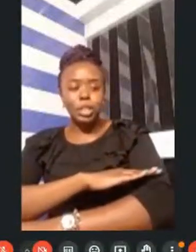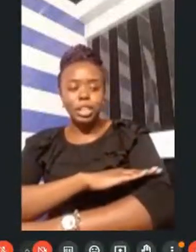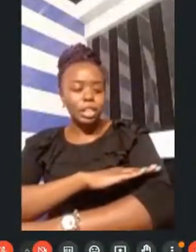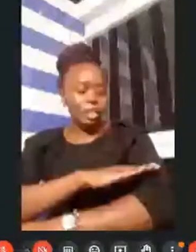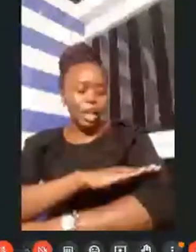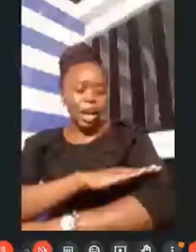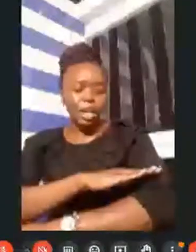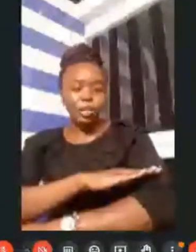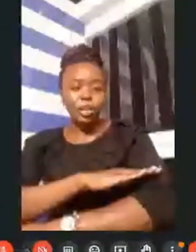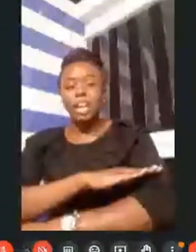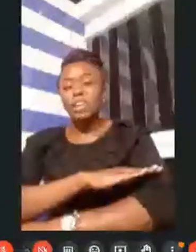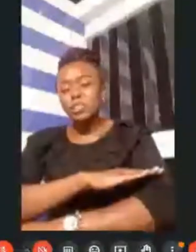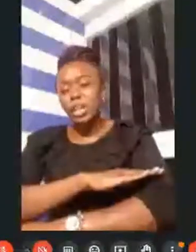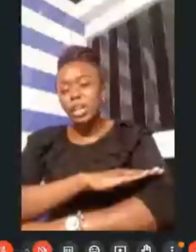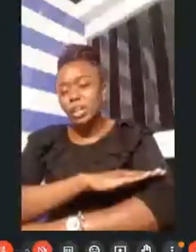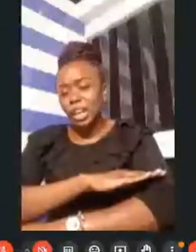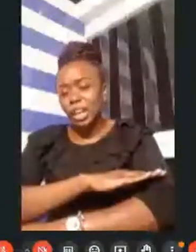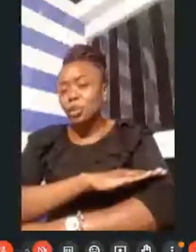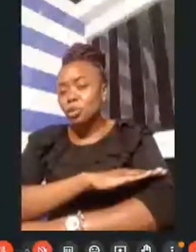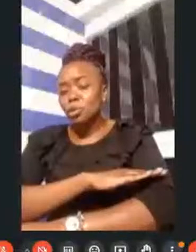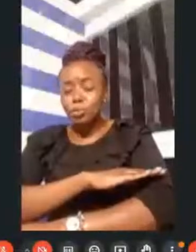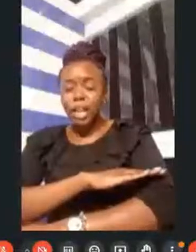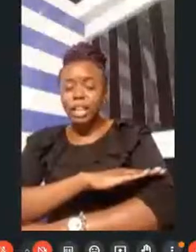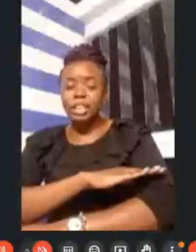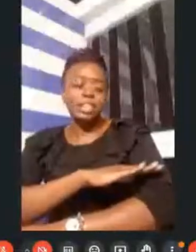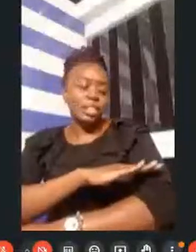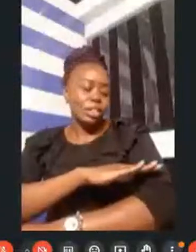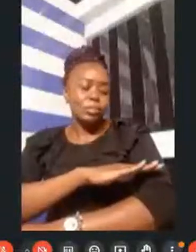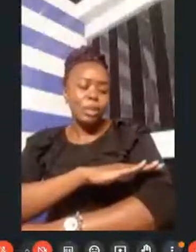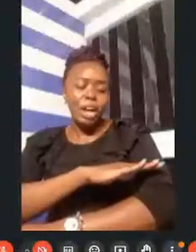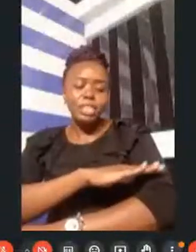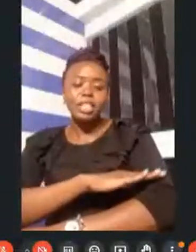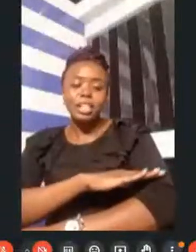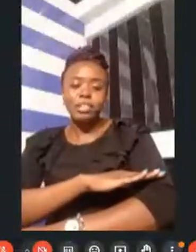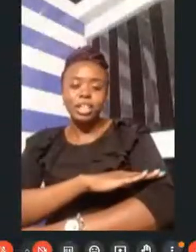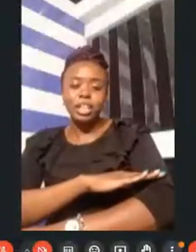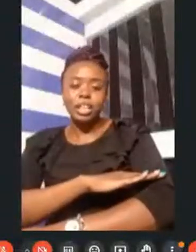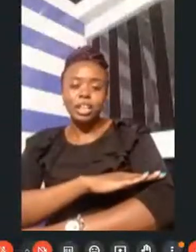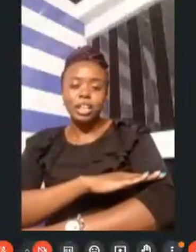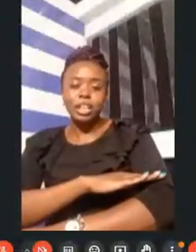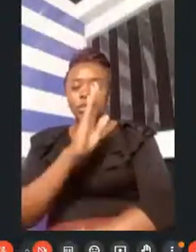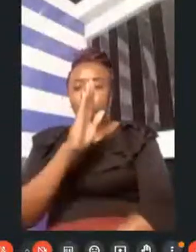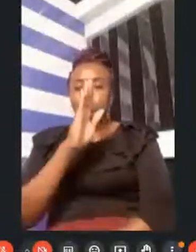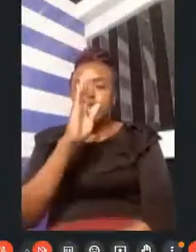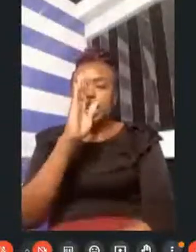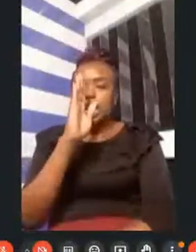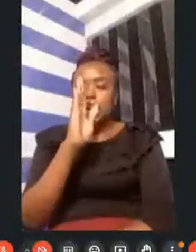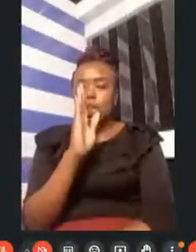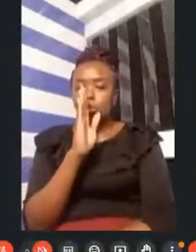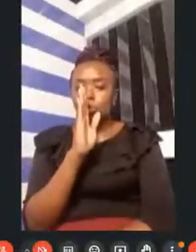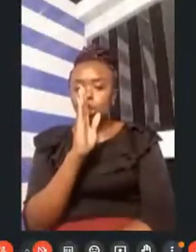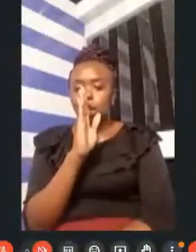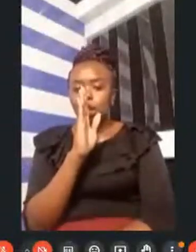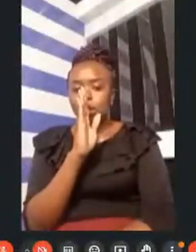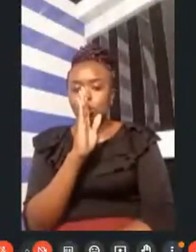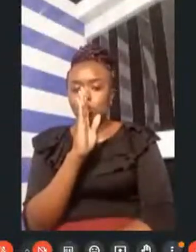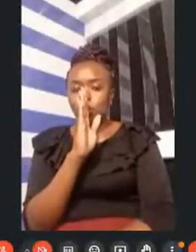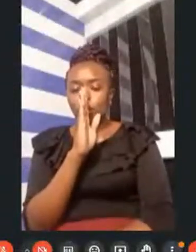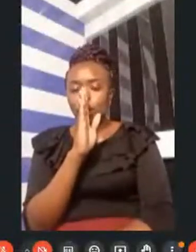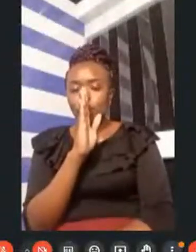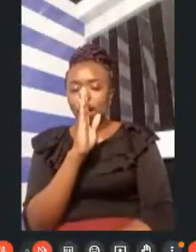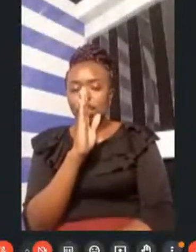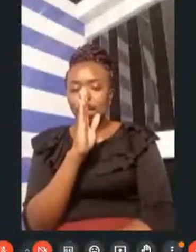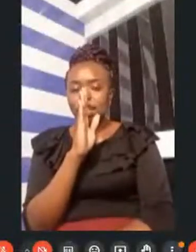ishashuka hata huioni. Yeah, okay, unaiona kidogo kwa umbali, but evening. So we've said